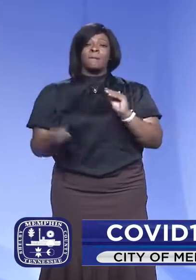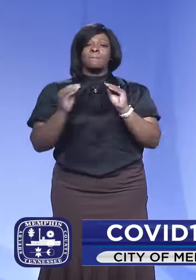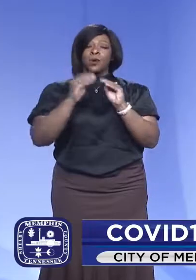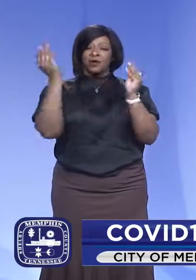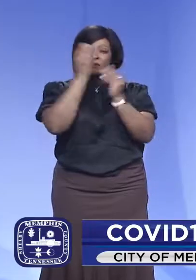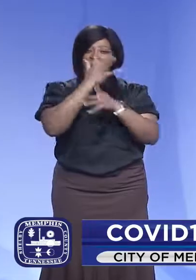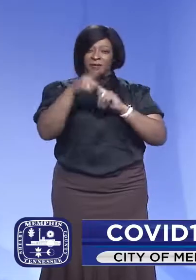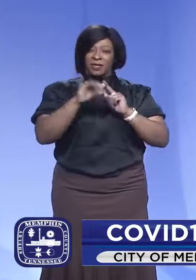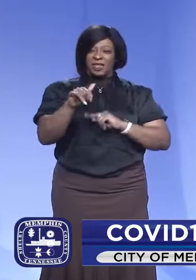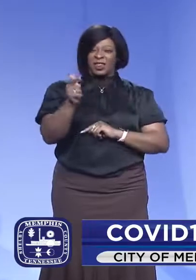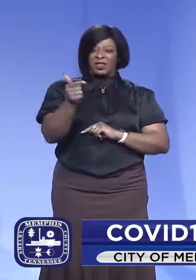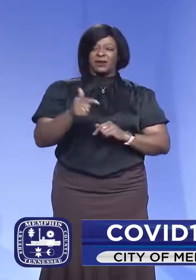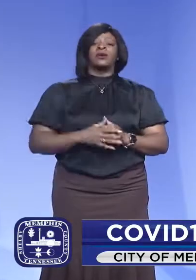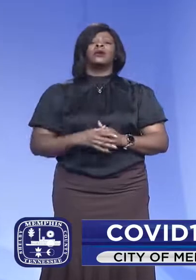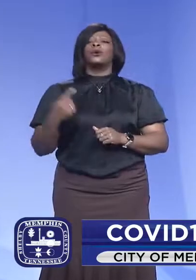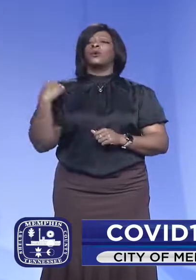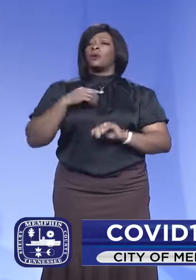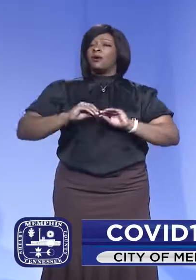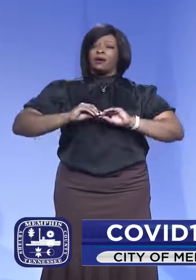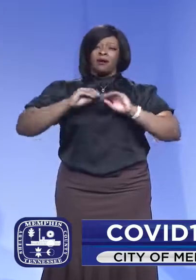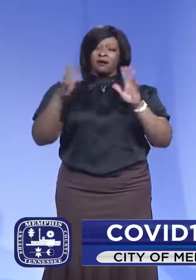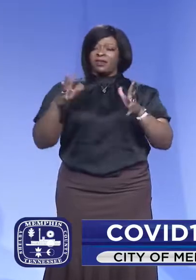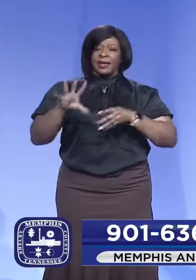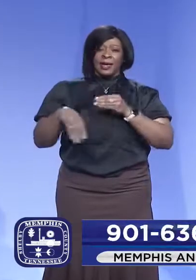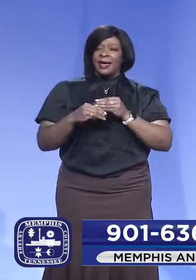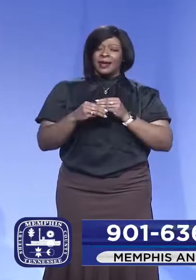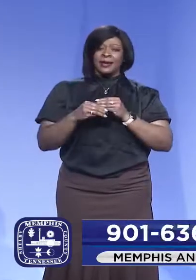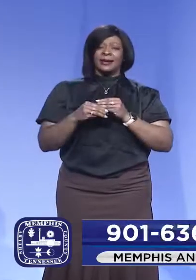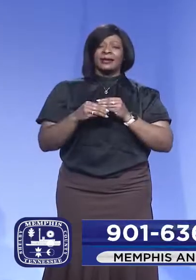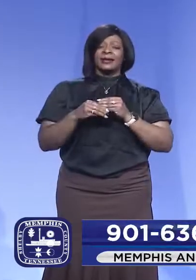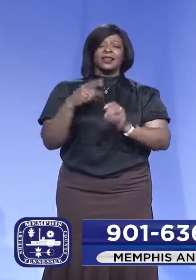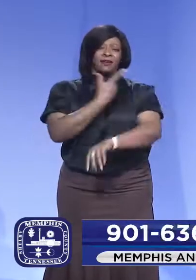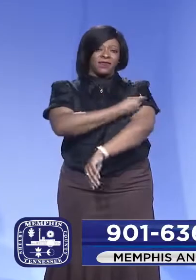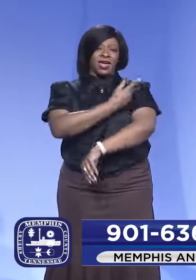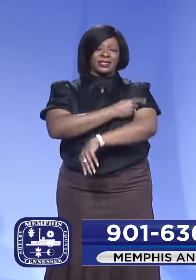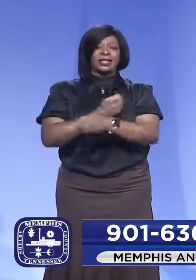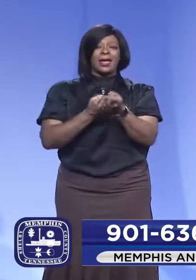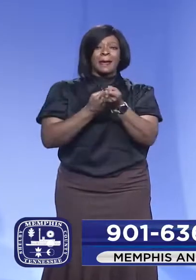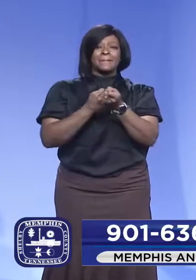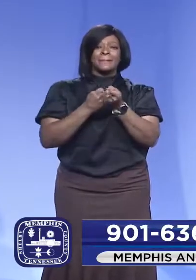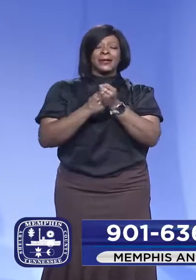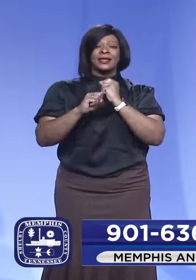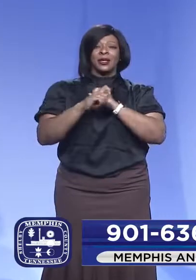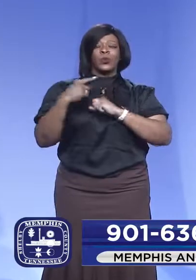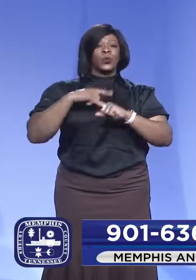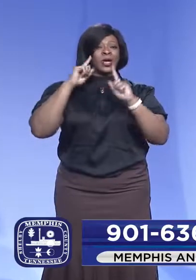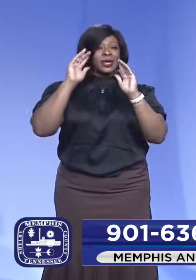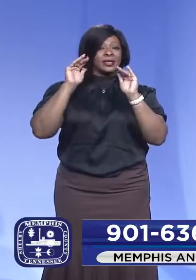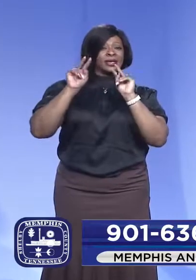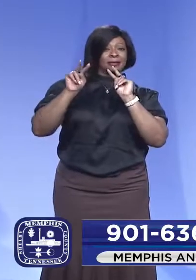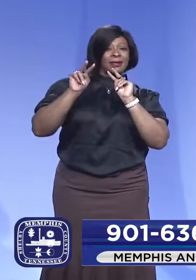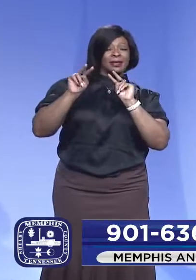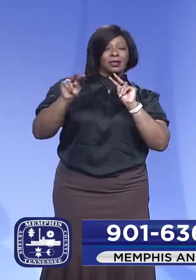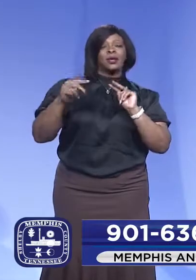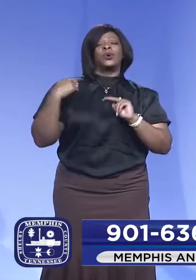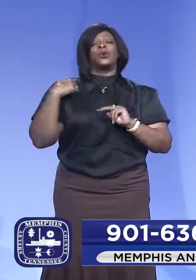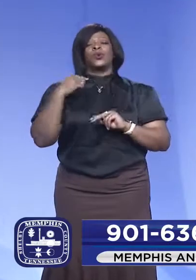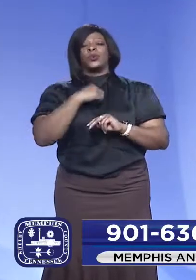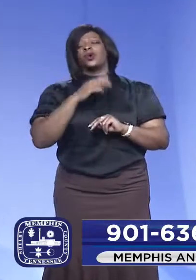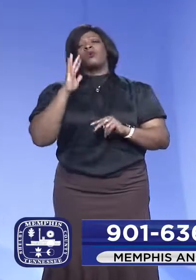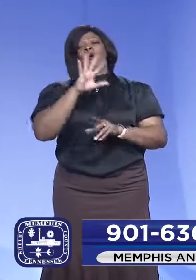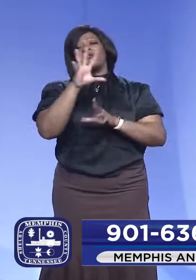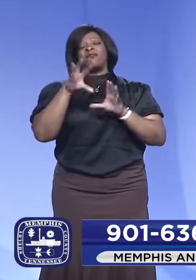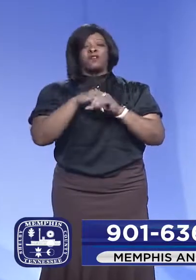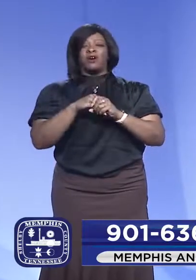come on that. And then we've obviously added the vaccine campaign, which we anticipate we will be involved